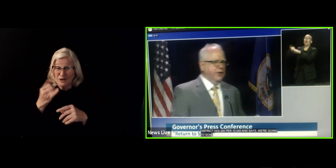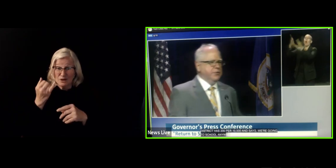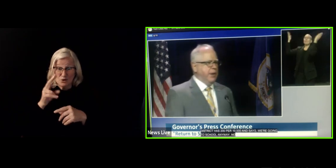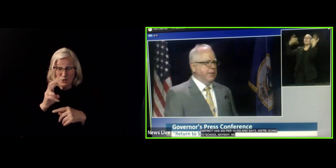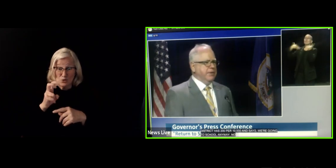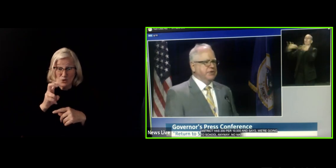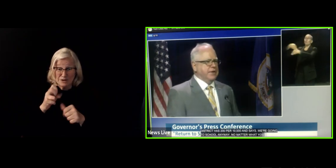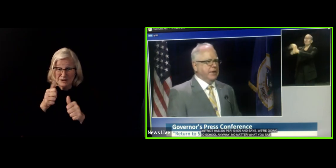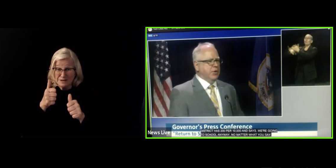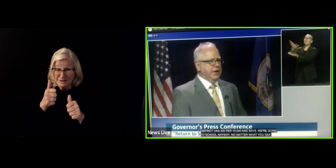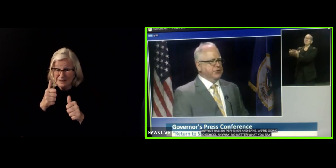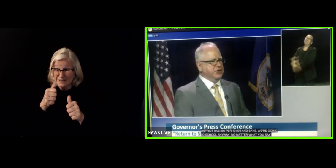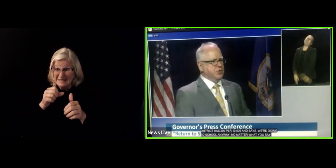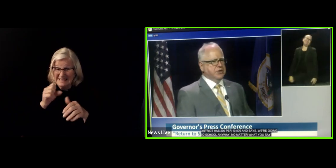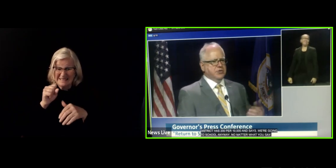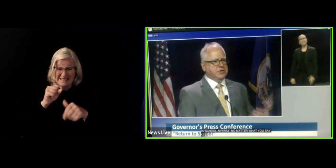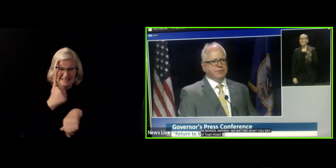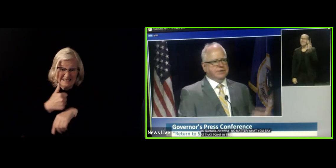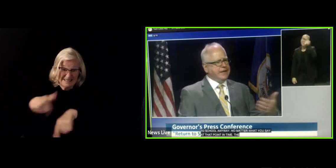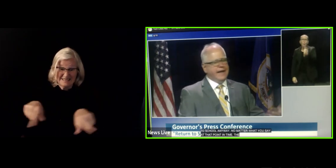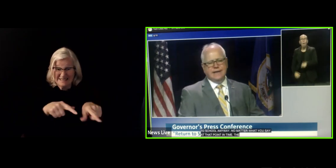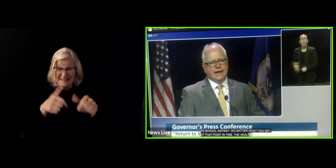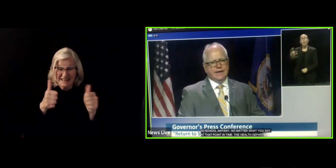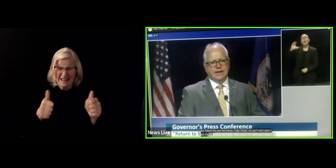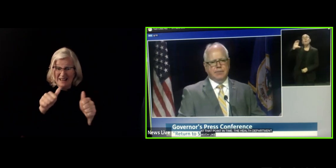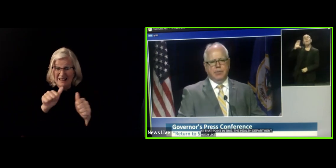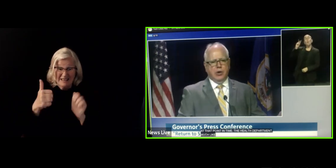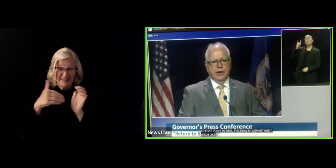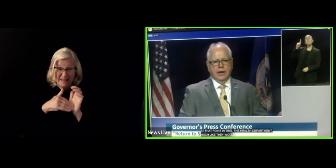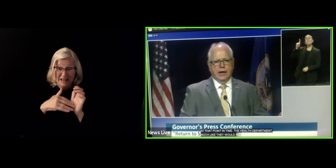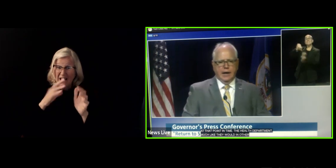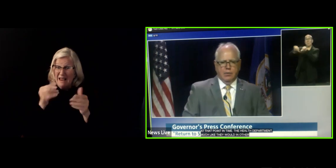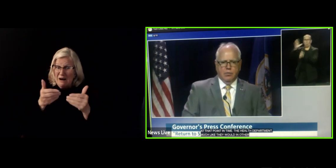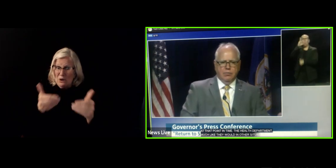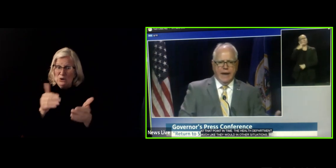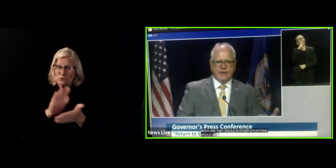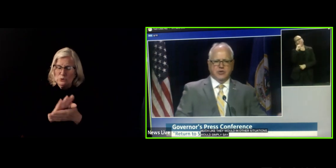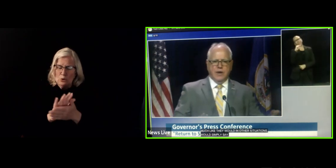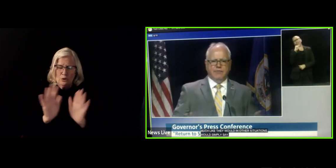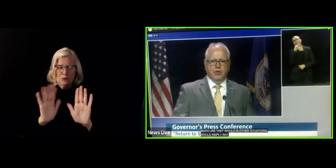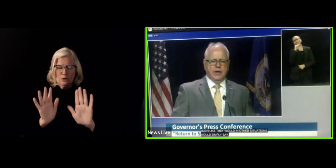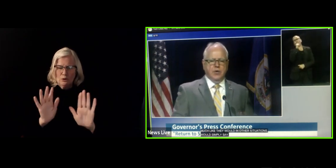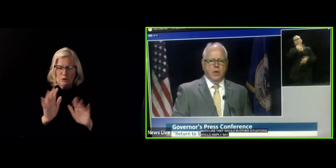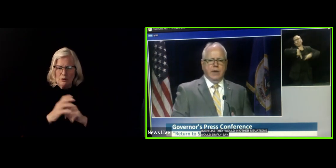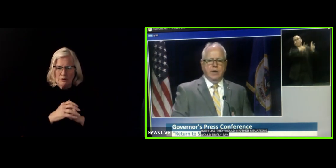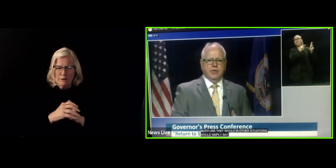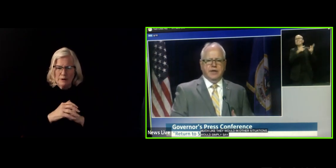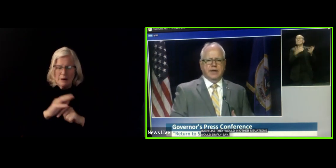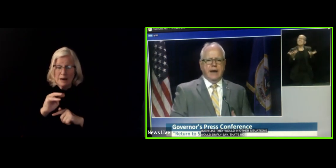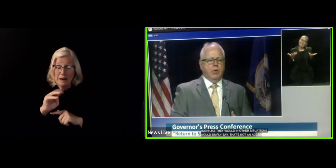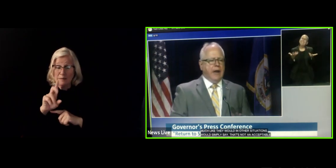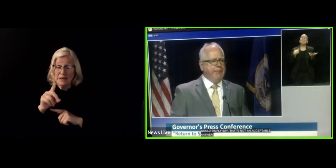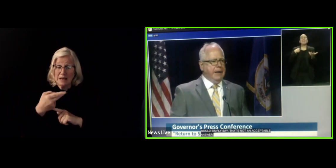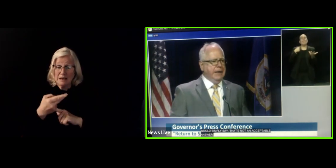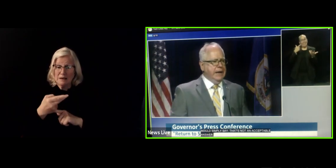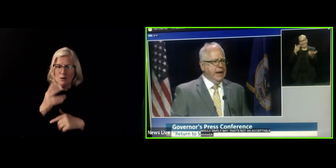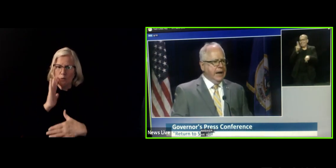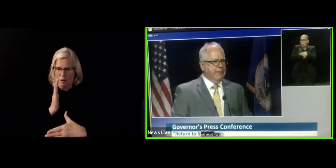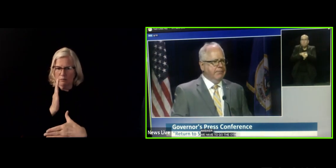health department, much like they would in other situations, would simply say, that's not an acceptable answer. We have to go the other way. We don't think that will